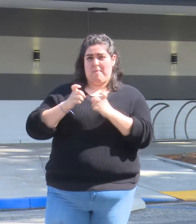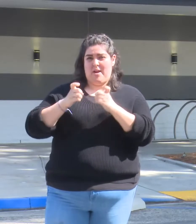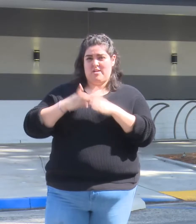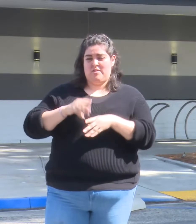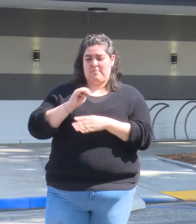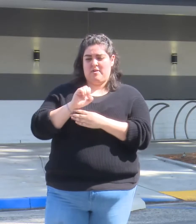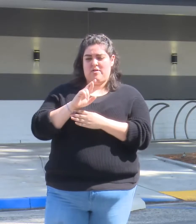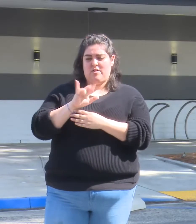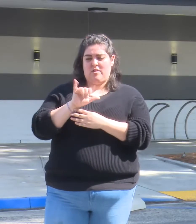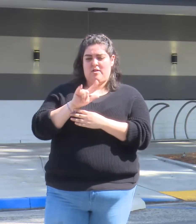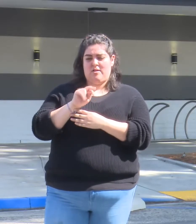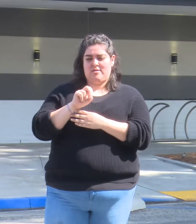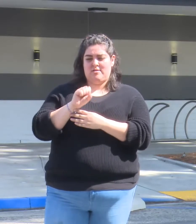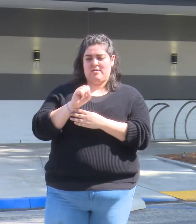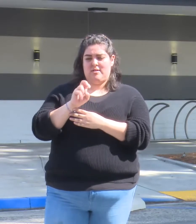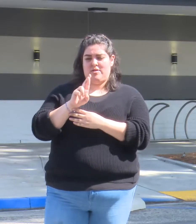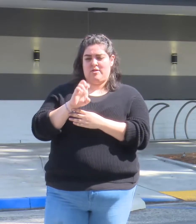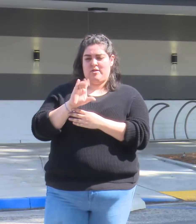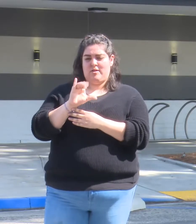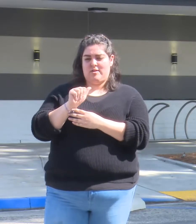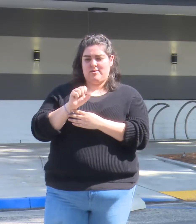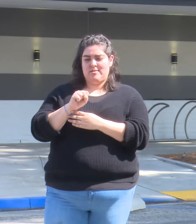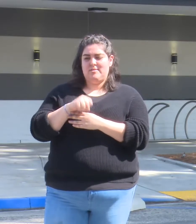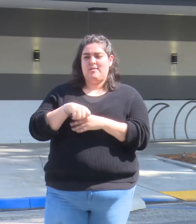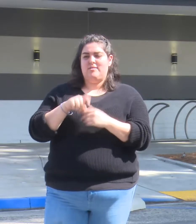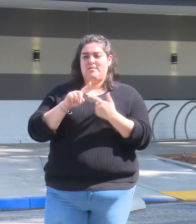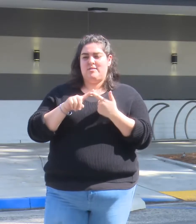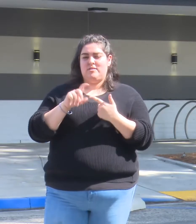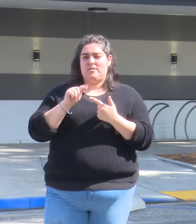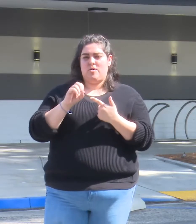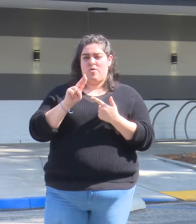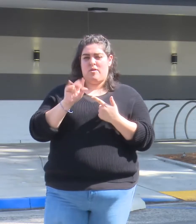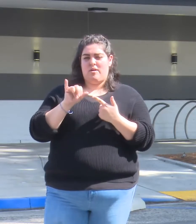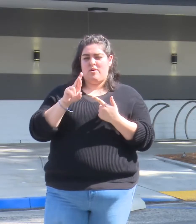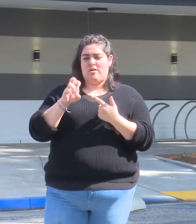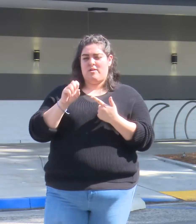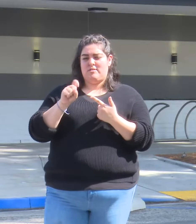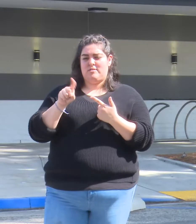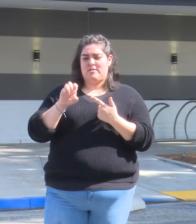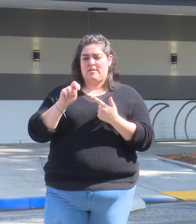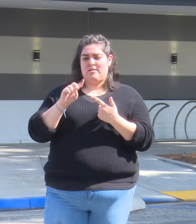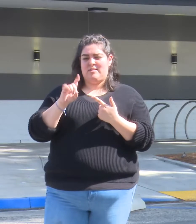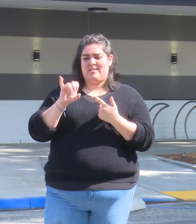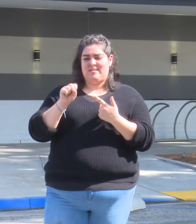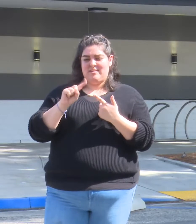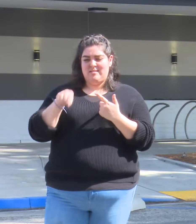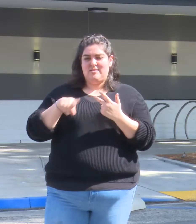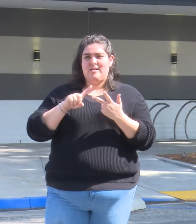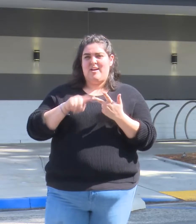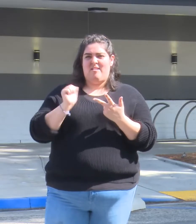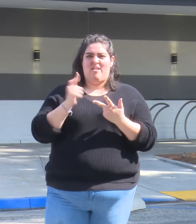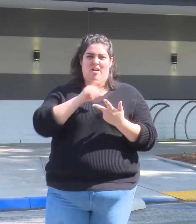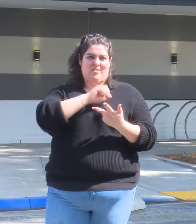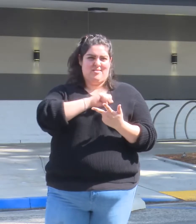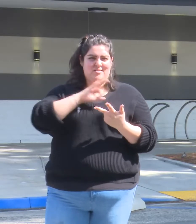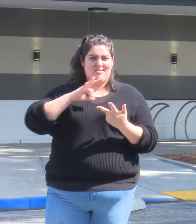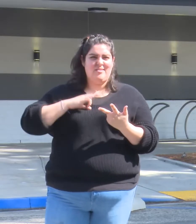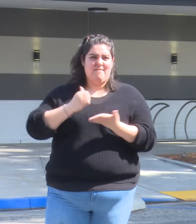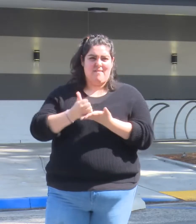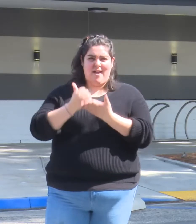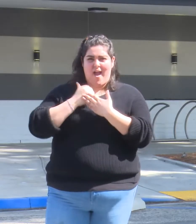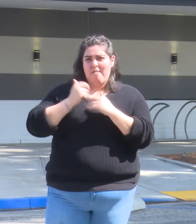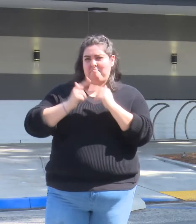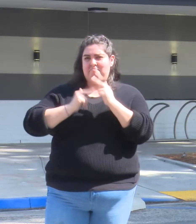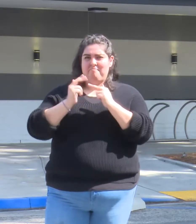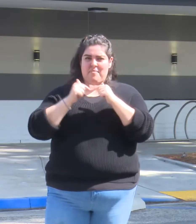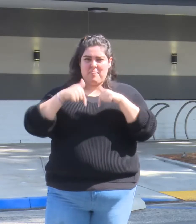our Project Management Officer, Tony Resendez, and all of our construction management staff that helped make this a reality. So